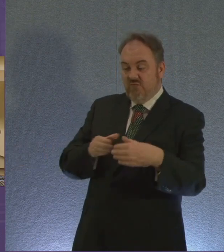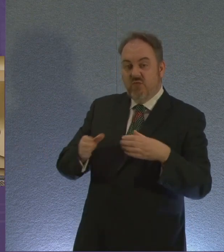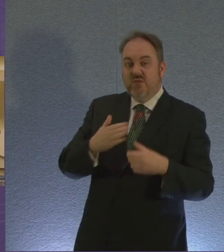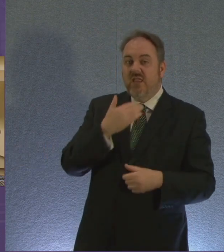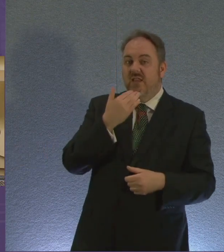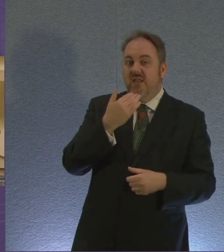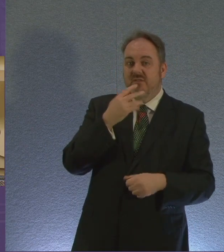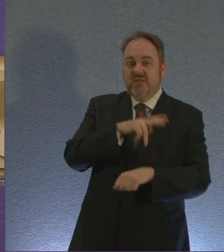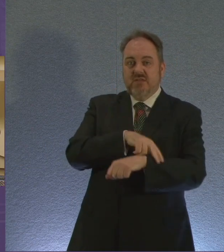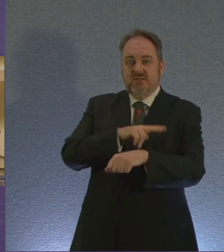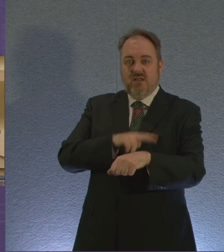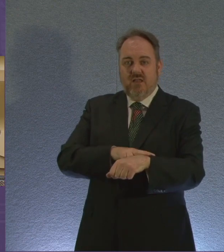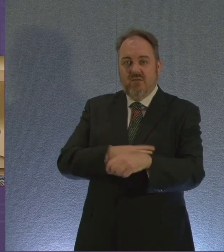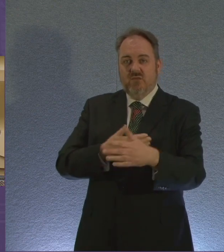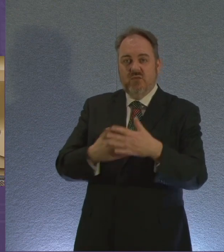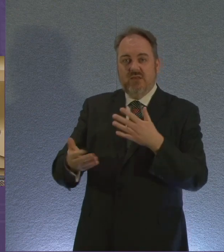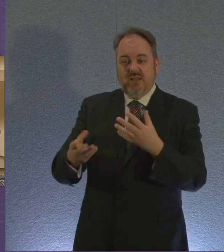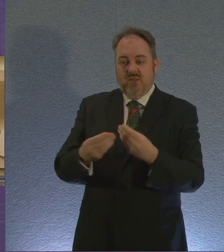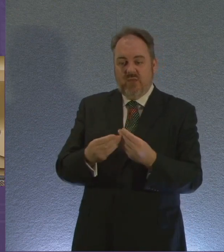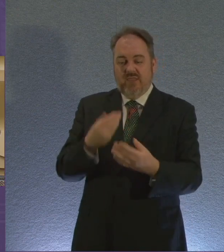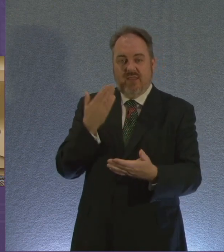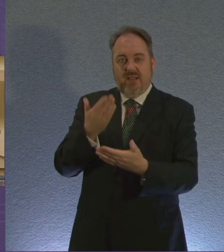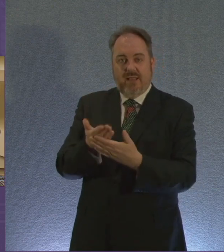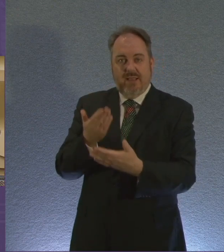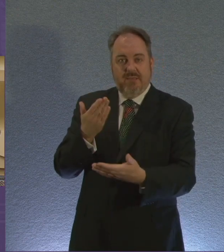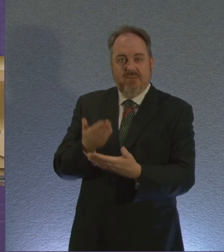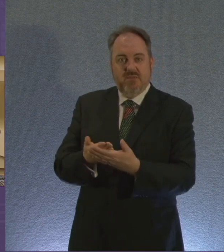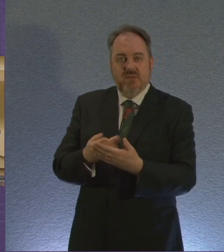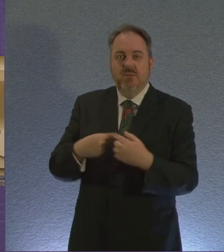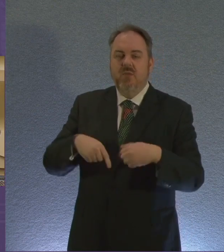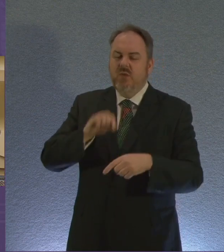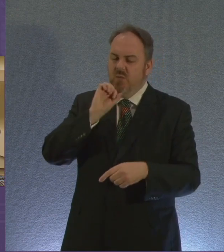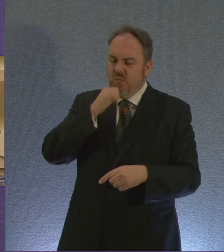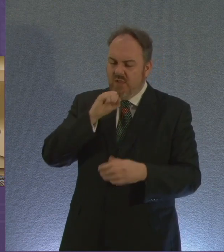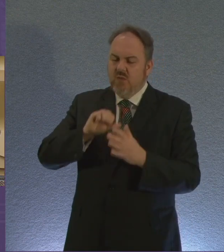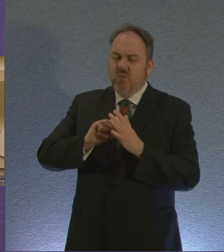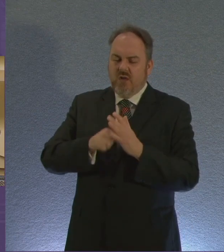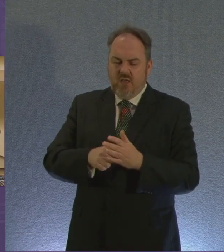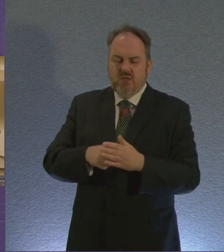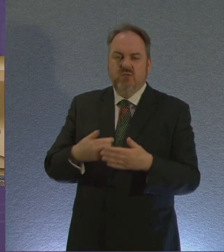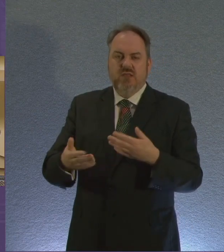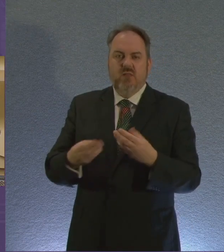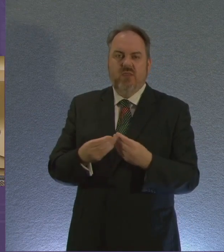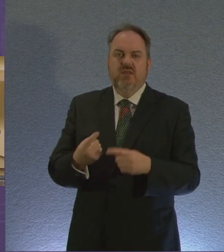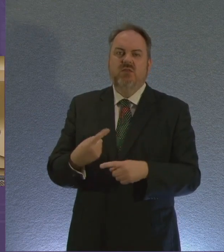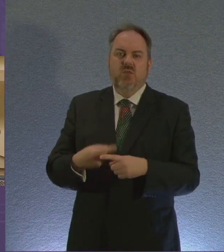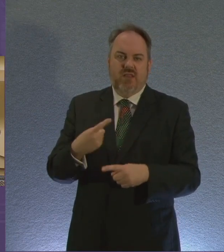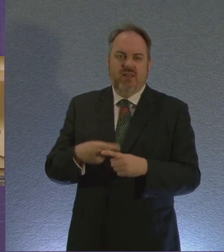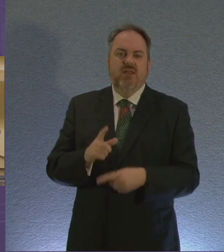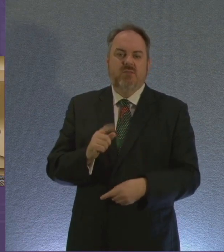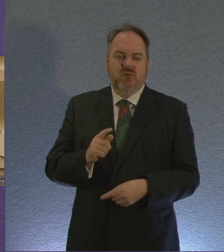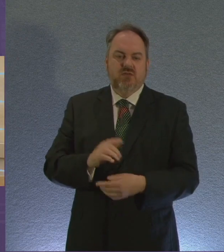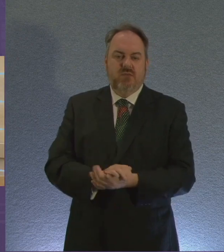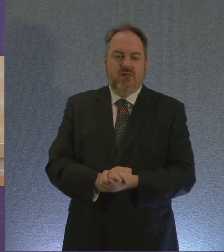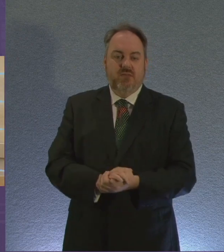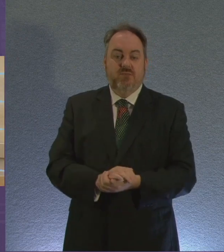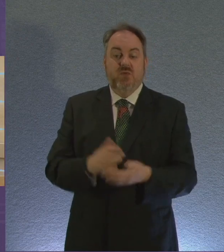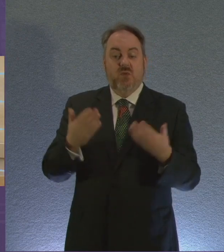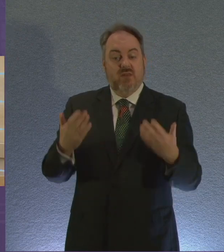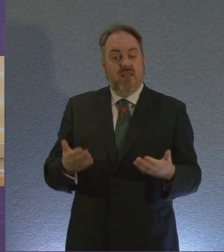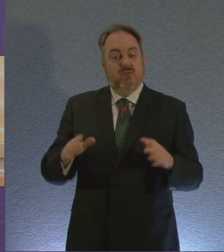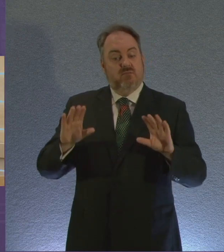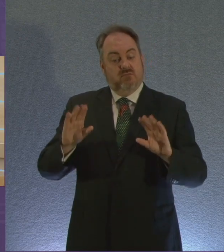Scottish Child Payment, but I would again stress that we will endeavour to do so as quickly as possible. That